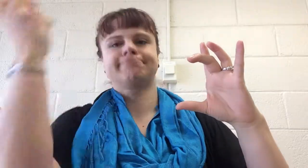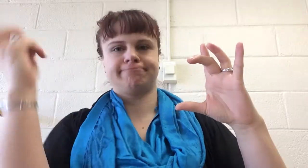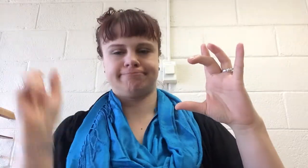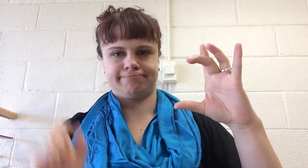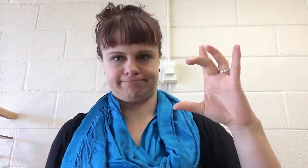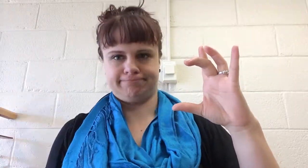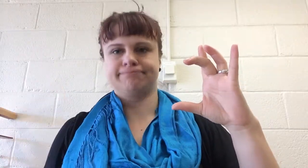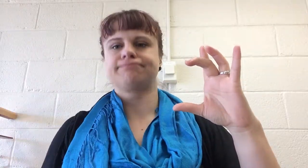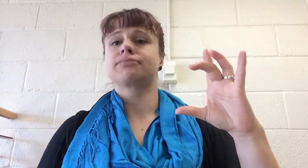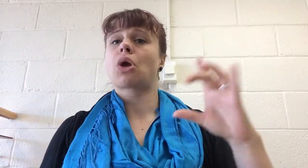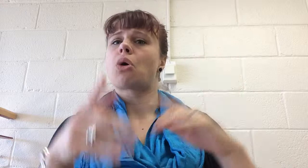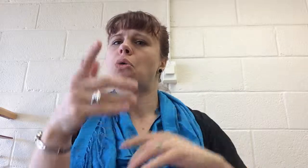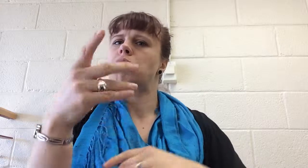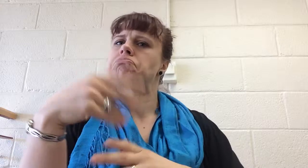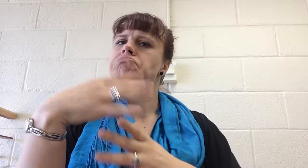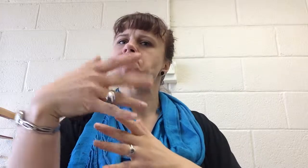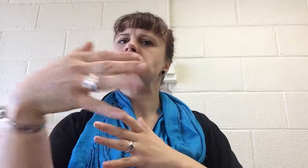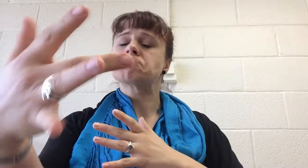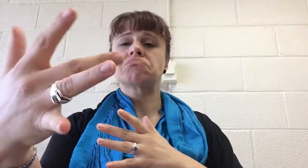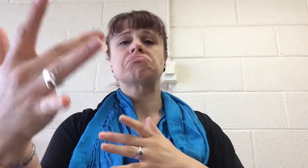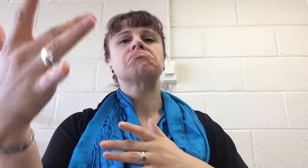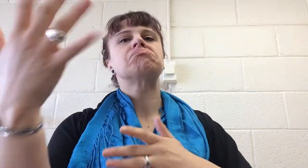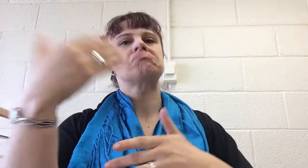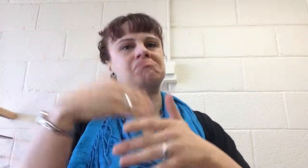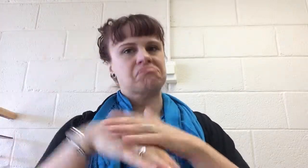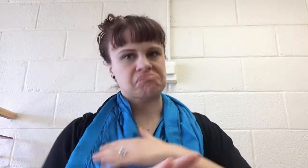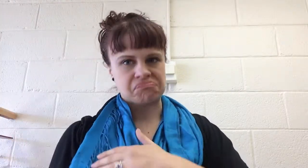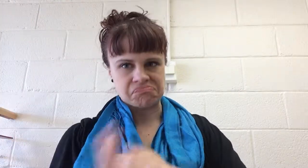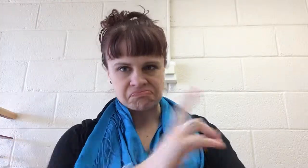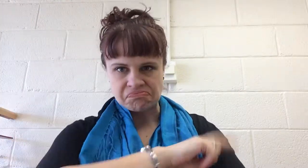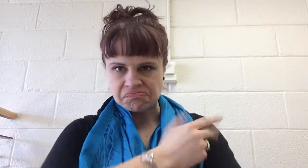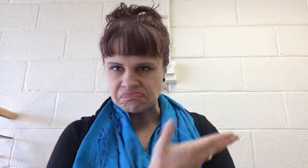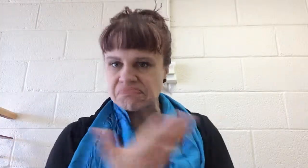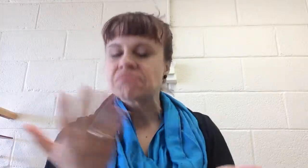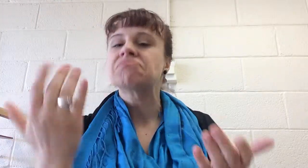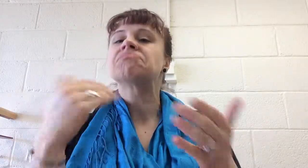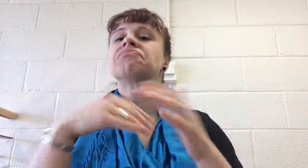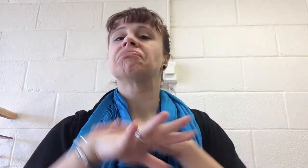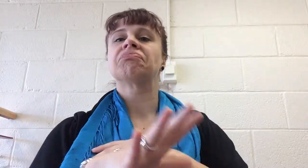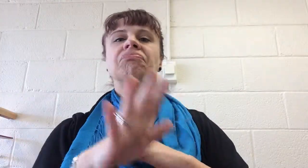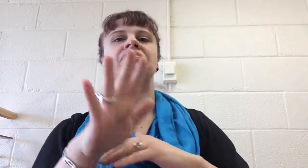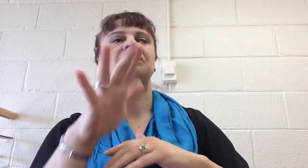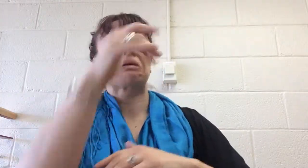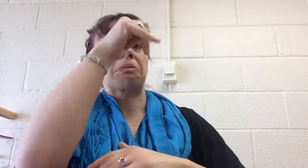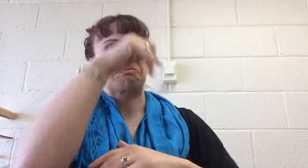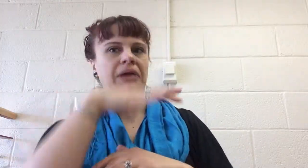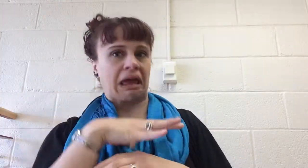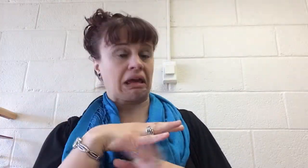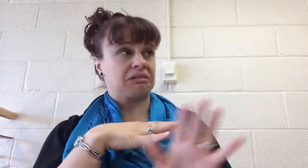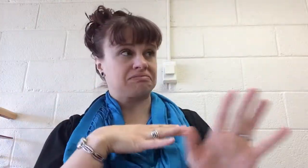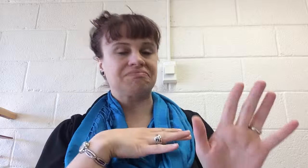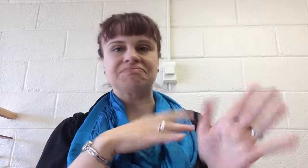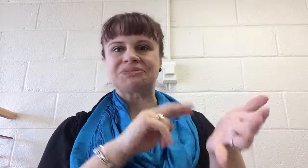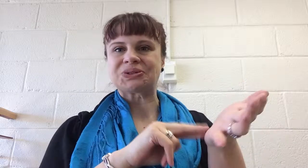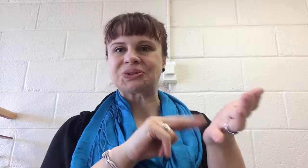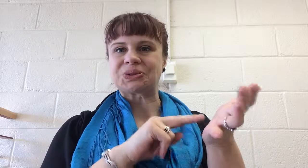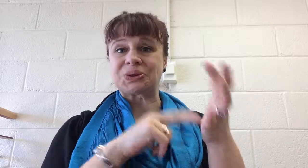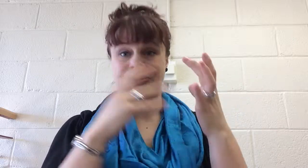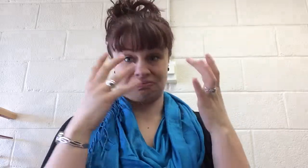bearded nurse that I had before, but this time he wasn't friendly. I said, "Hello, I